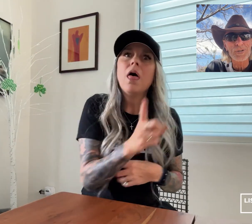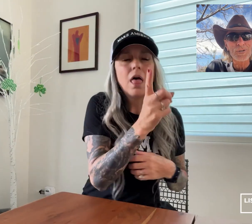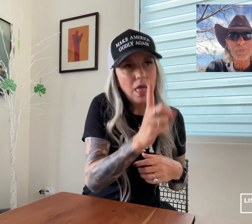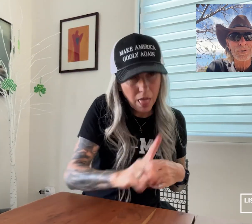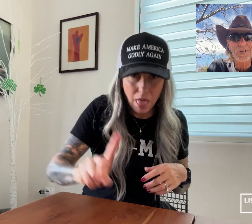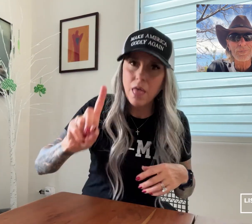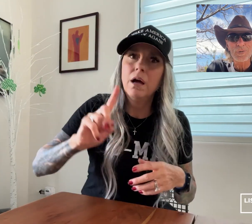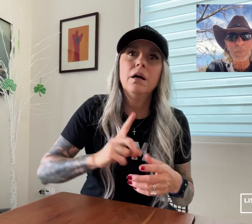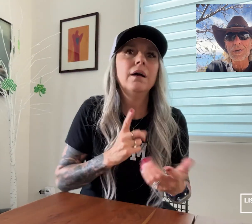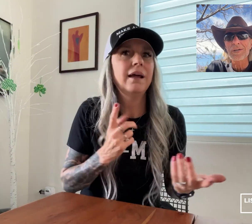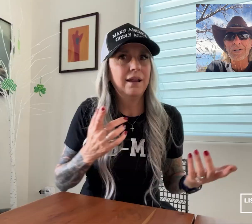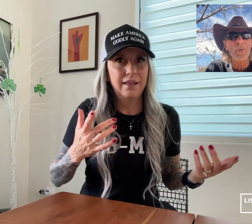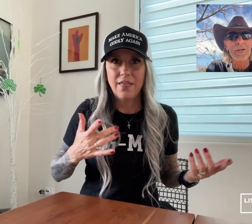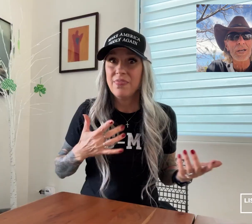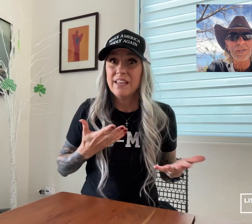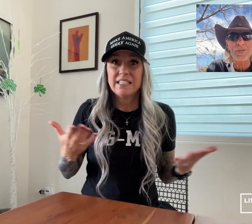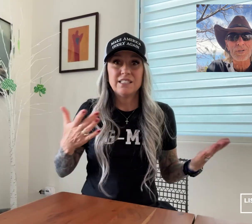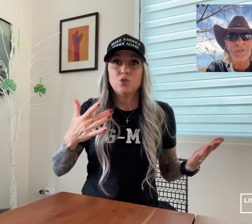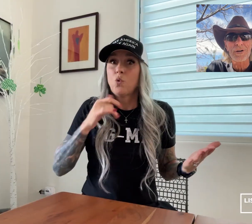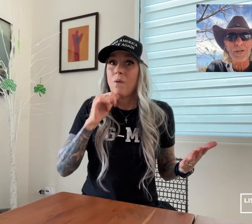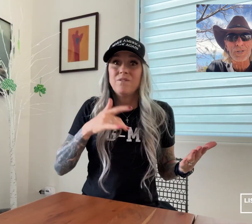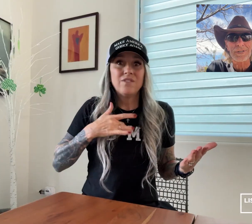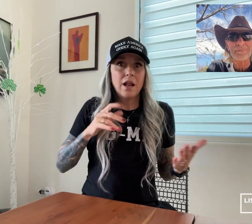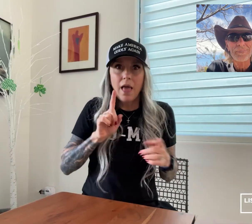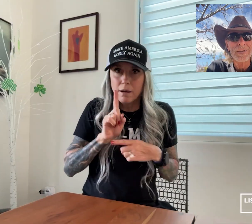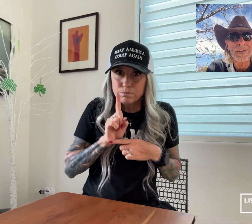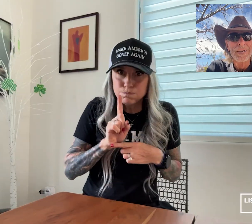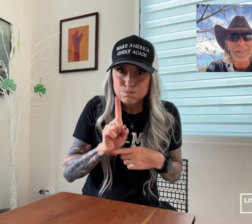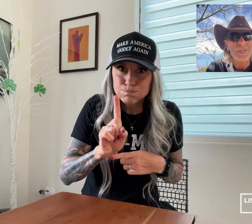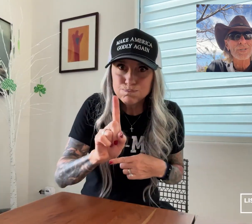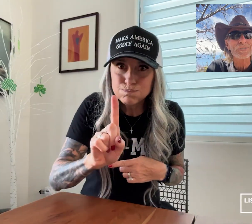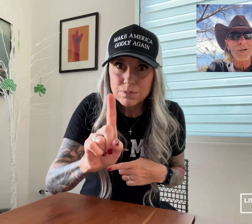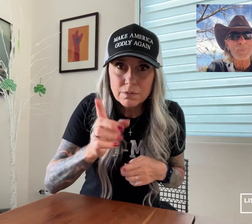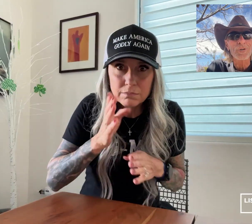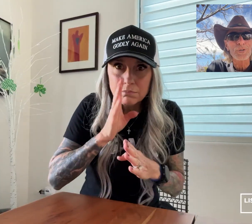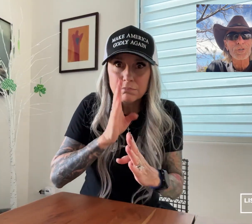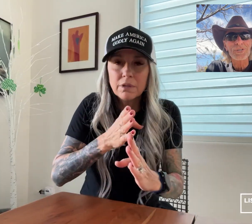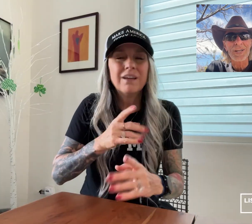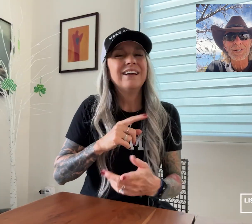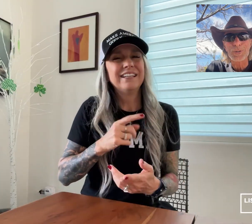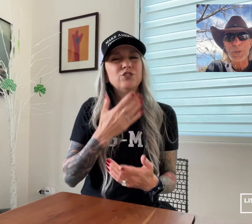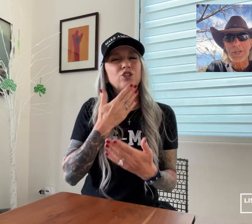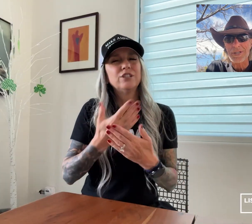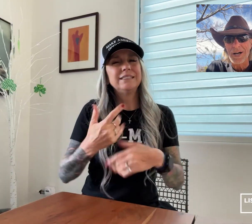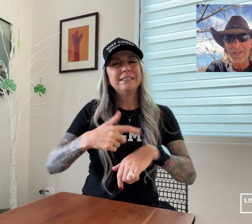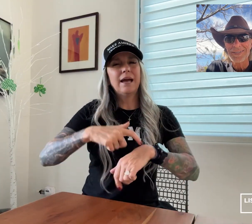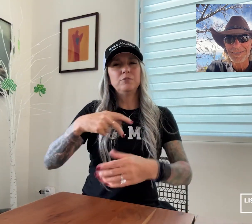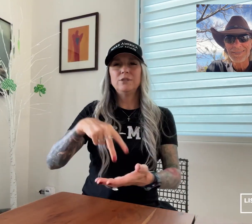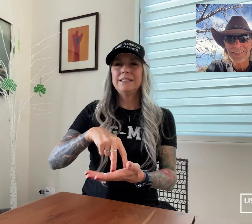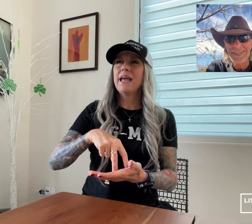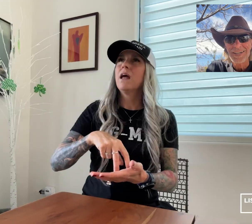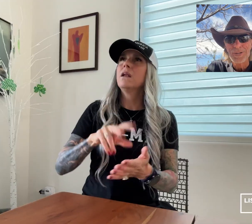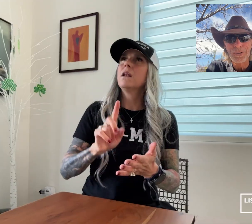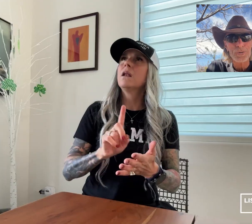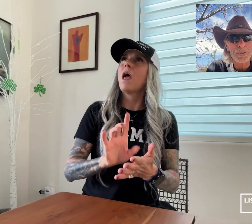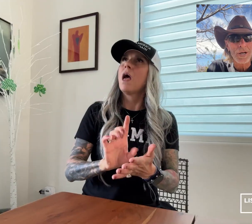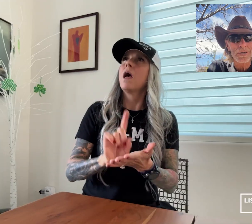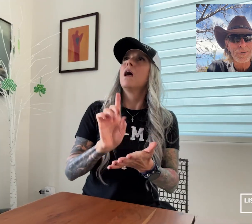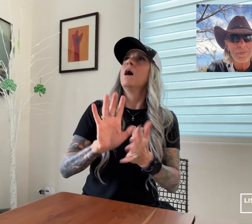don't seem to be going in any certain direction. It's a good time for you to just stand and trust God. Don't try and